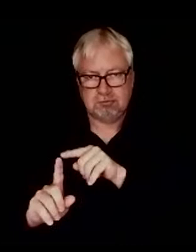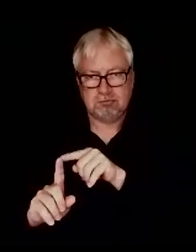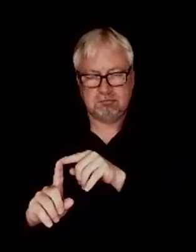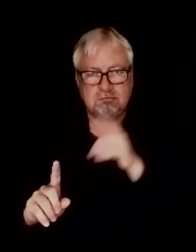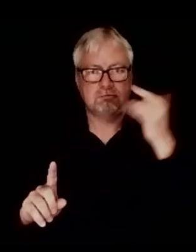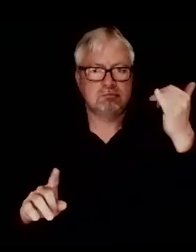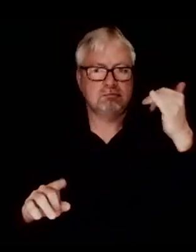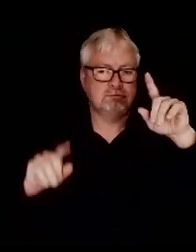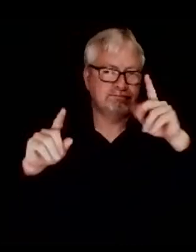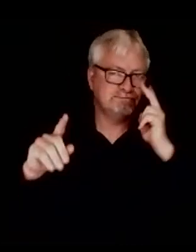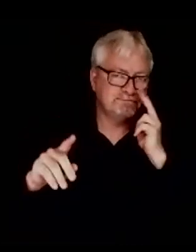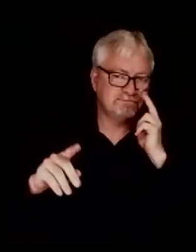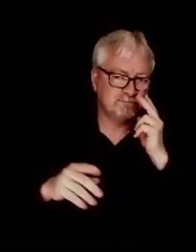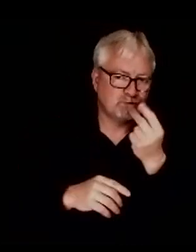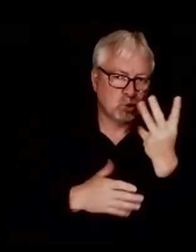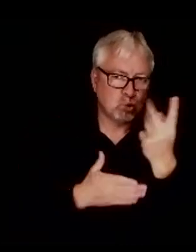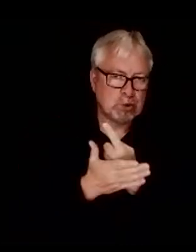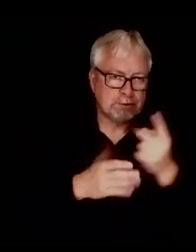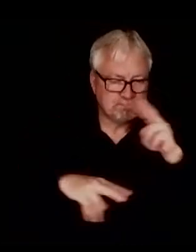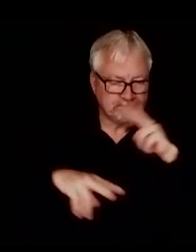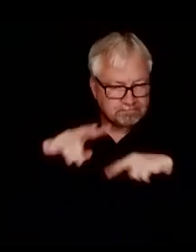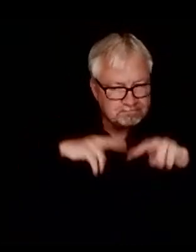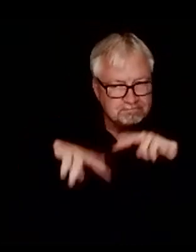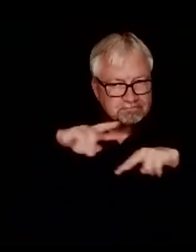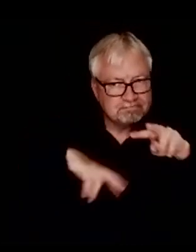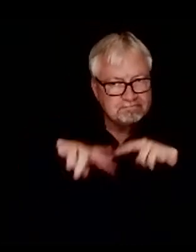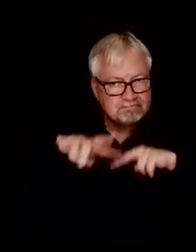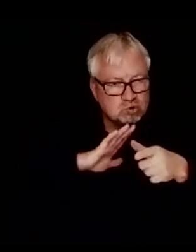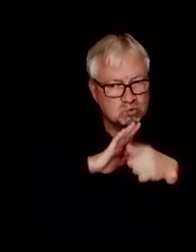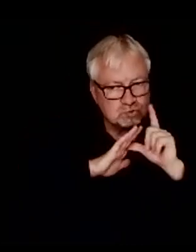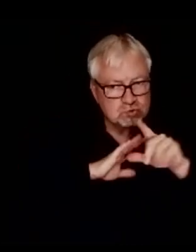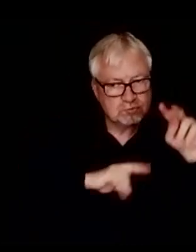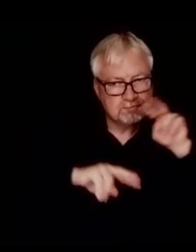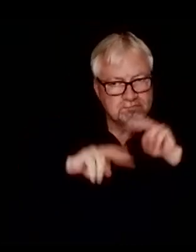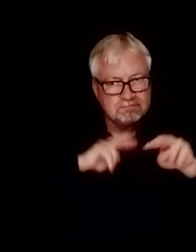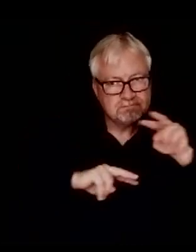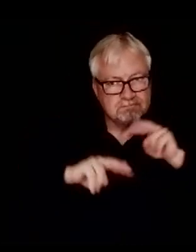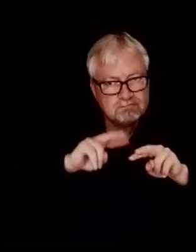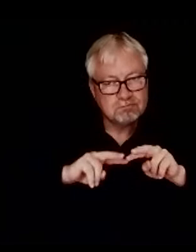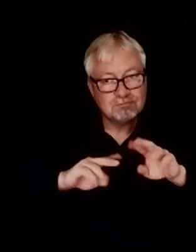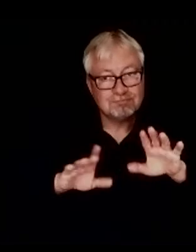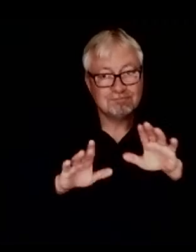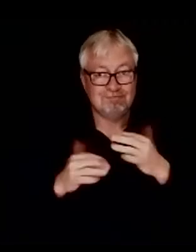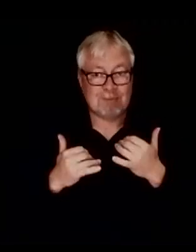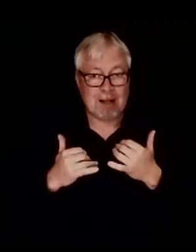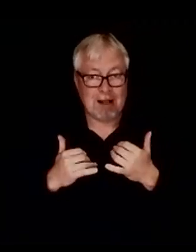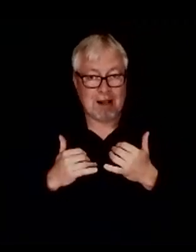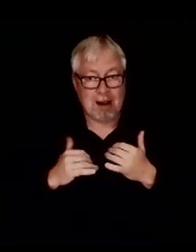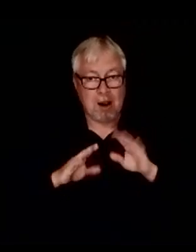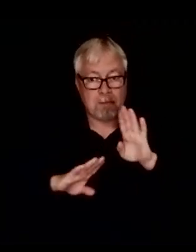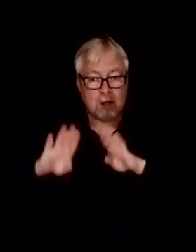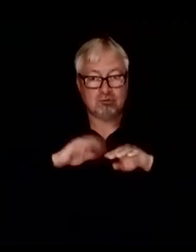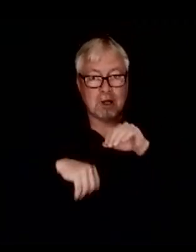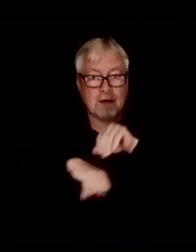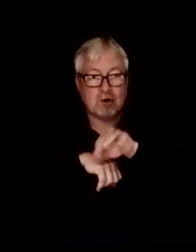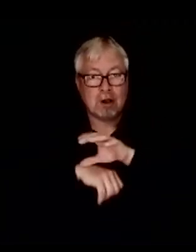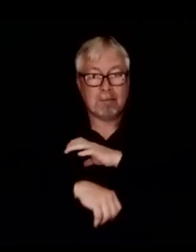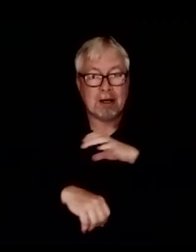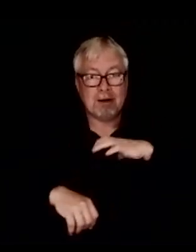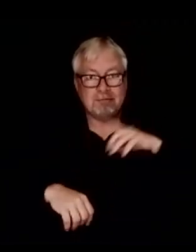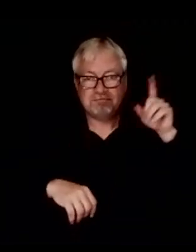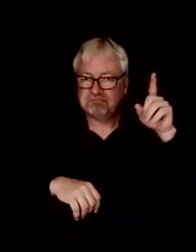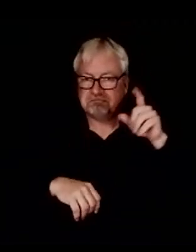The thought is that the Vaccine and Related Biologics Advisory Committee probably doesn't need to meet. So as the commissioner said, likely there'd